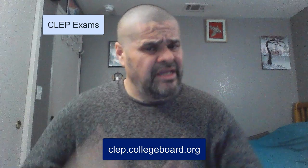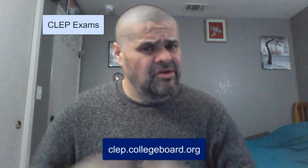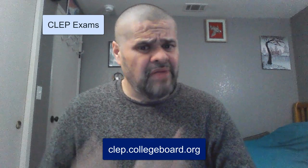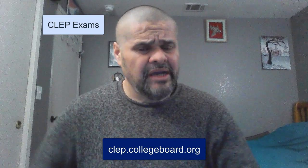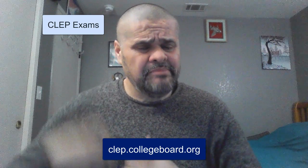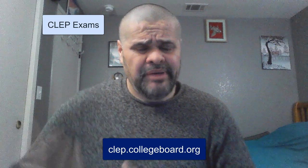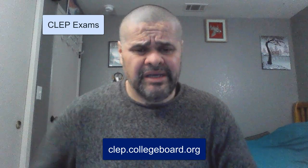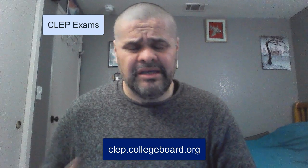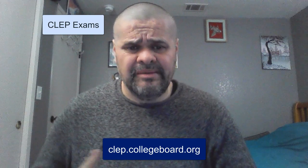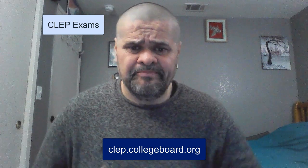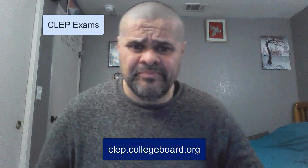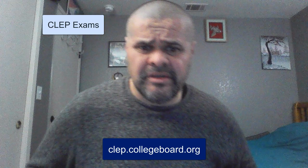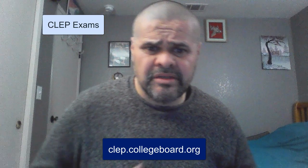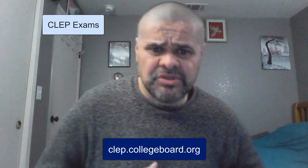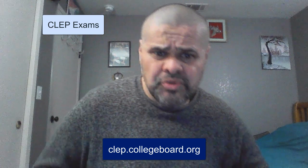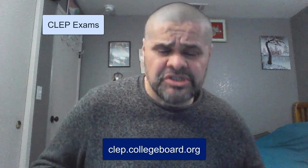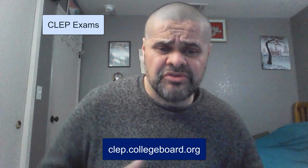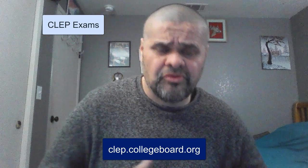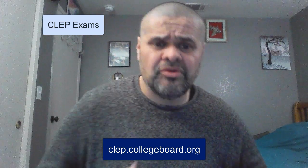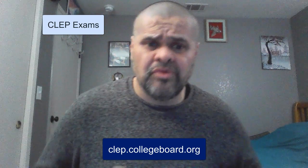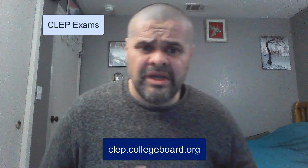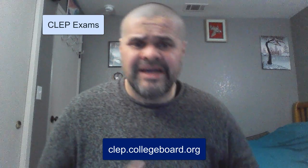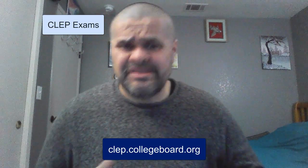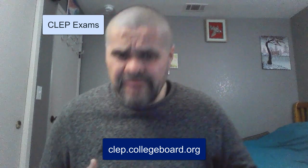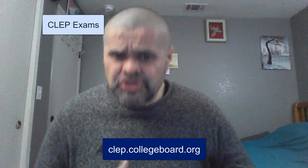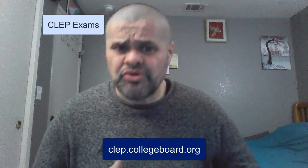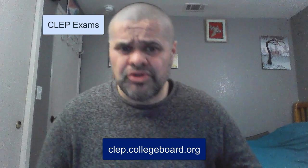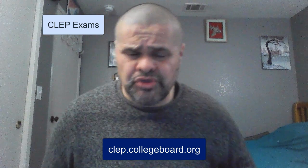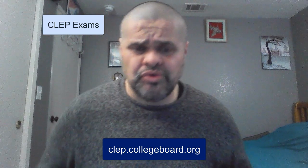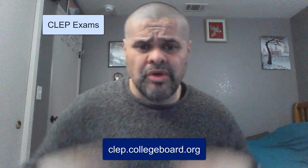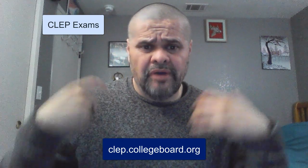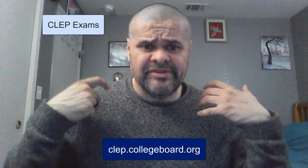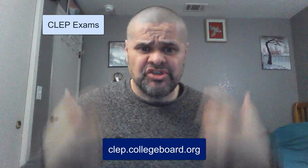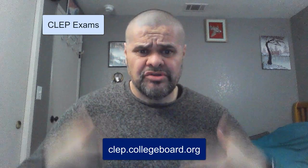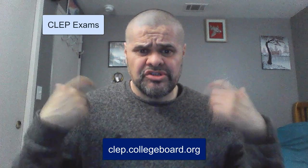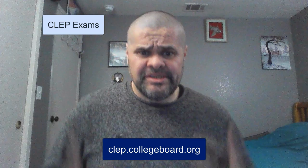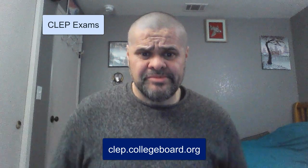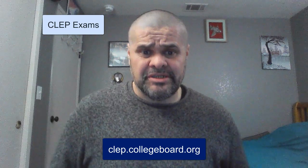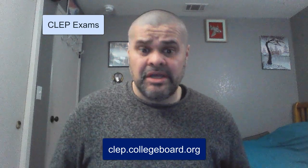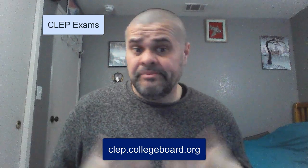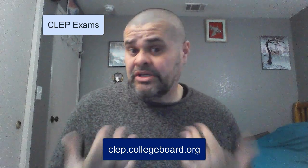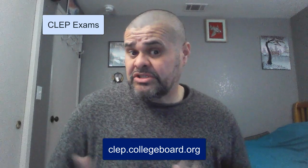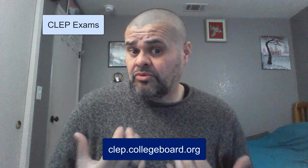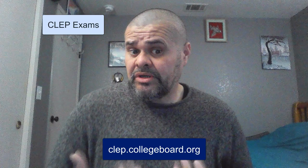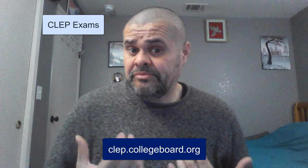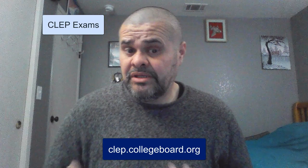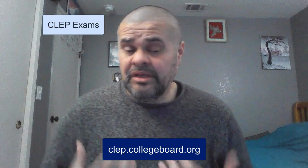they don't mind paying the tuition for a semester or 2 of a certain subject because they want